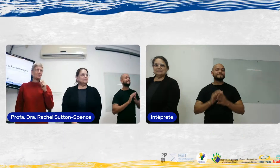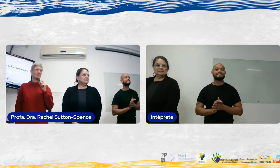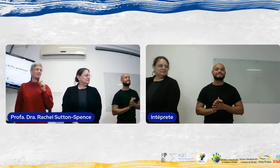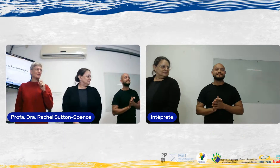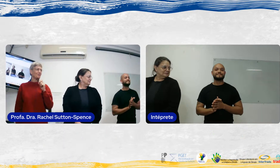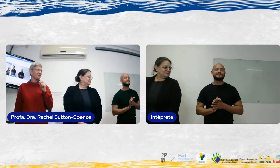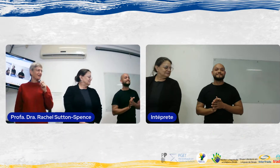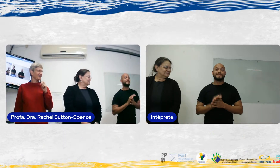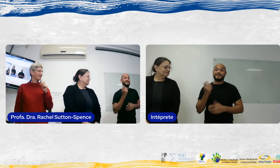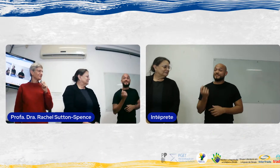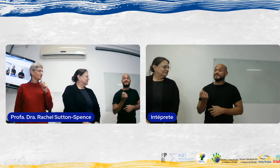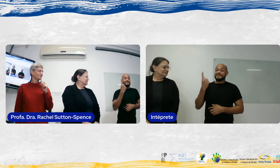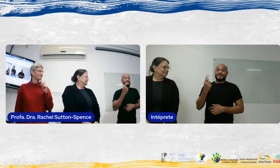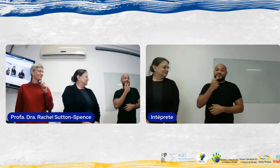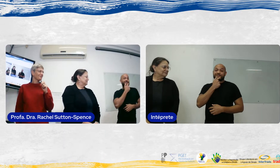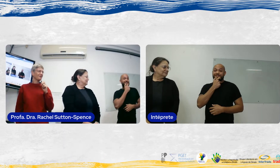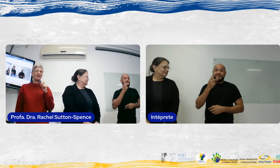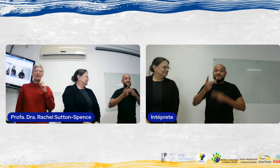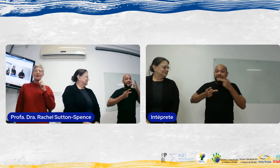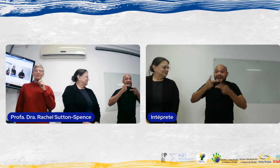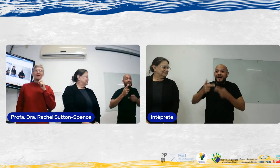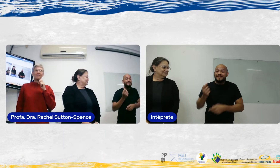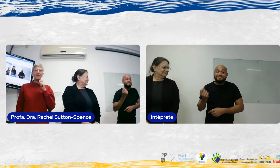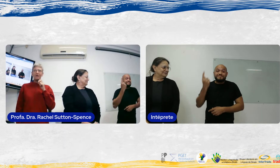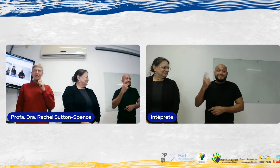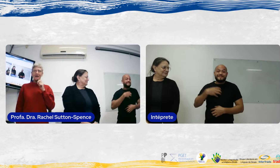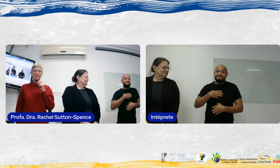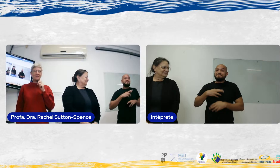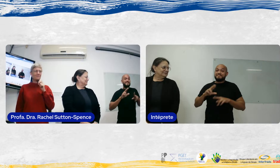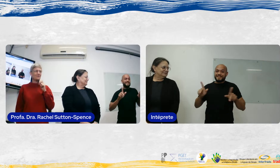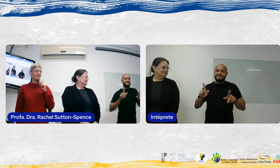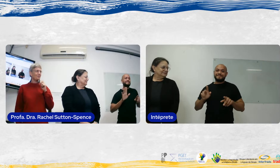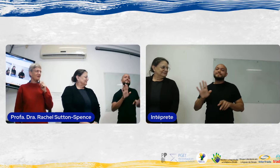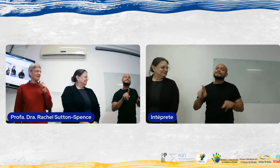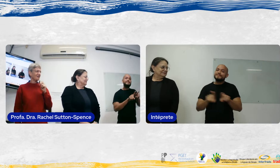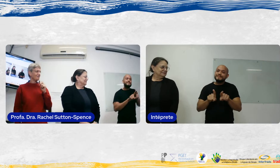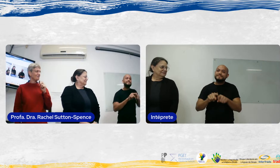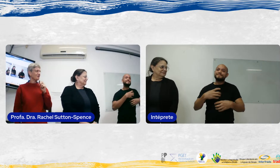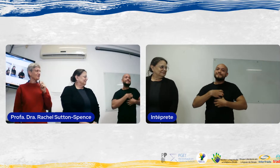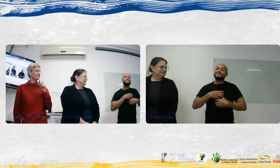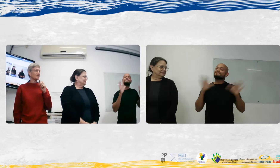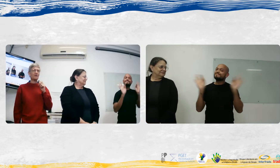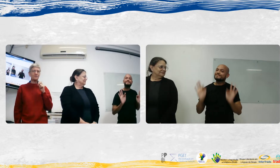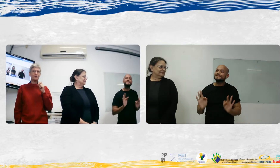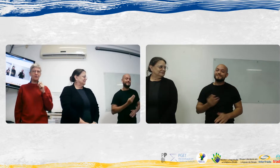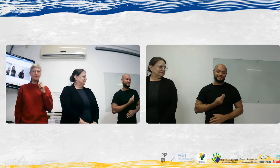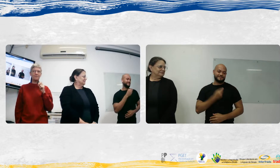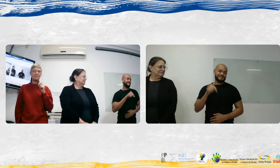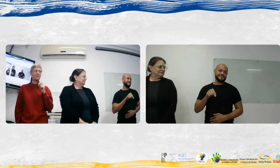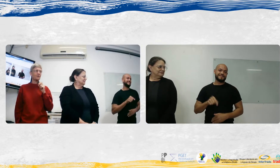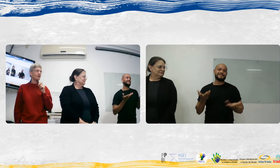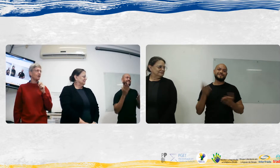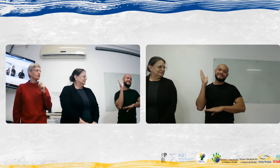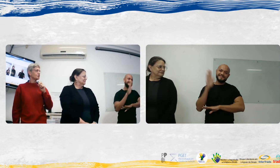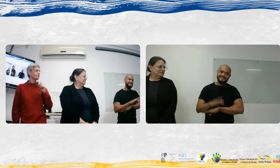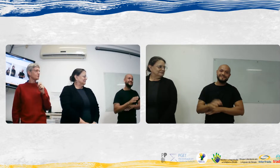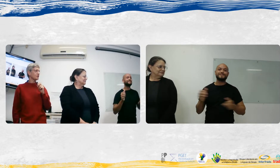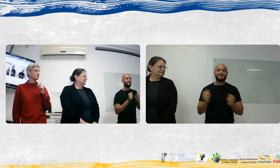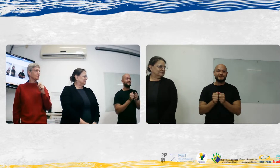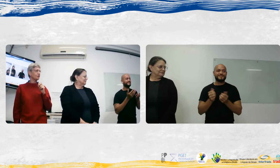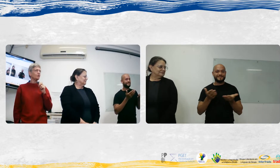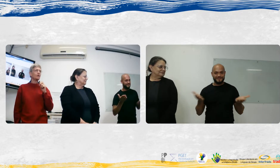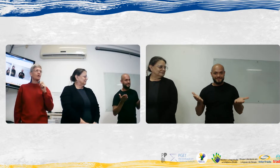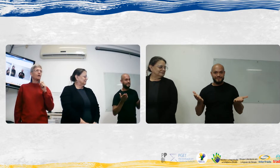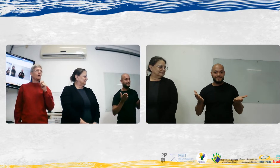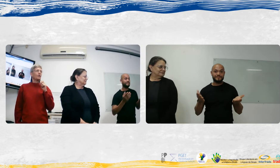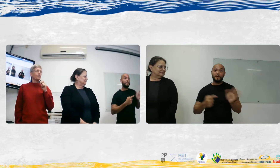strange to be speaking English, but I'm very happy to be here this afternoon to